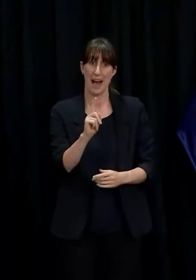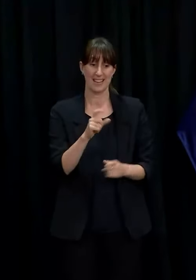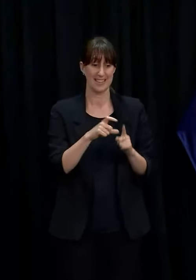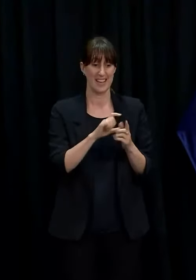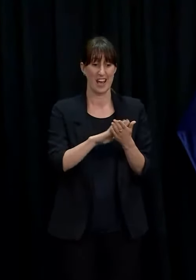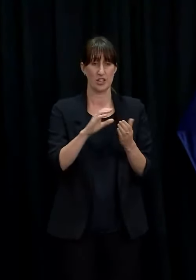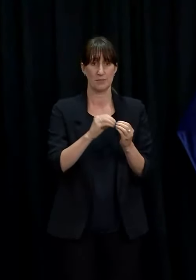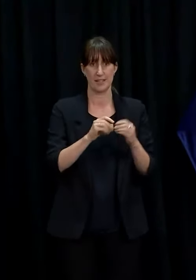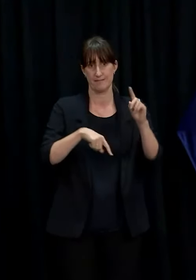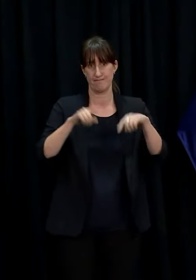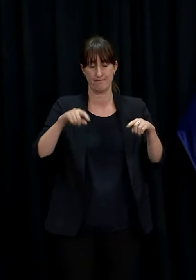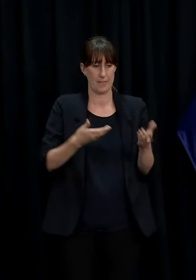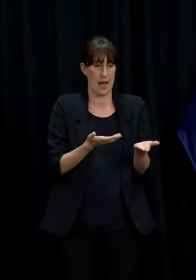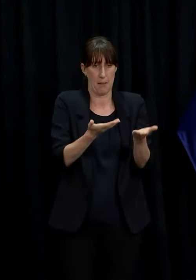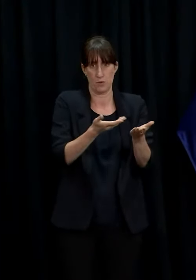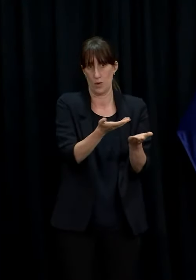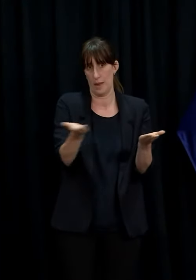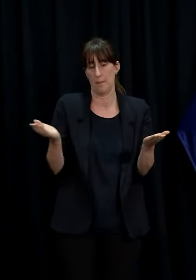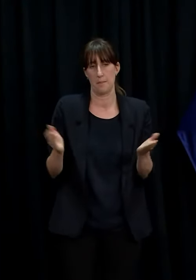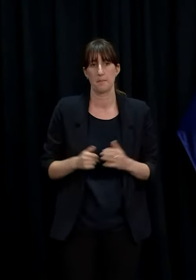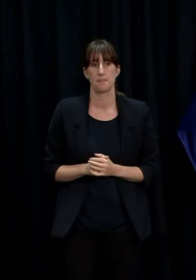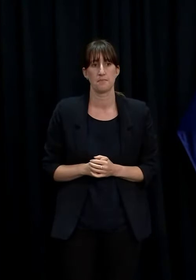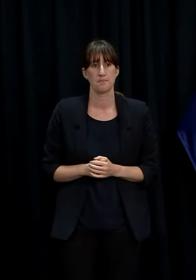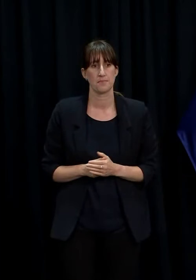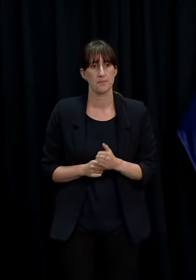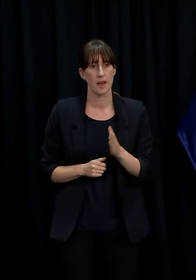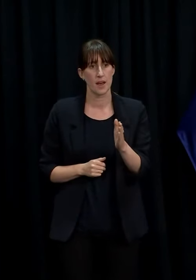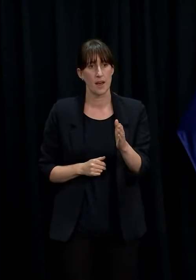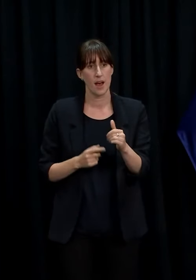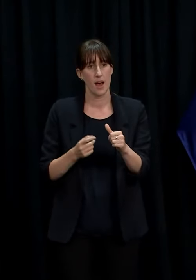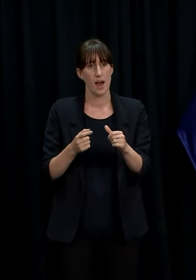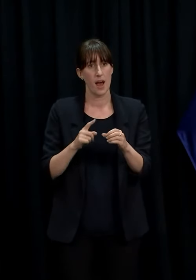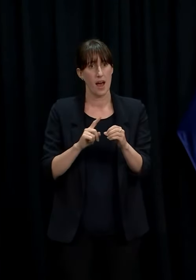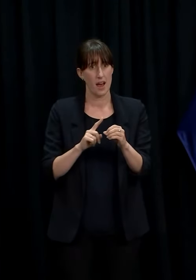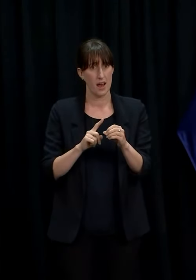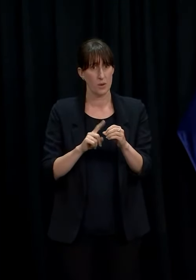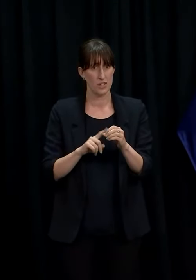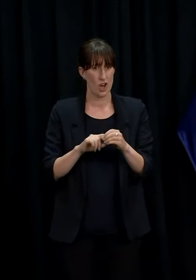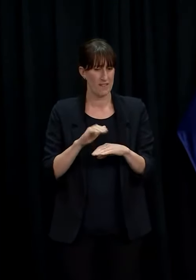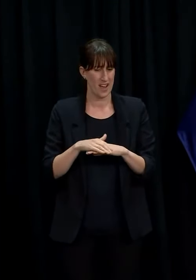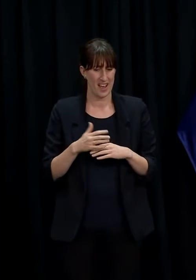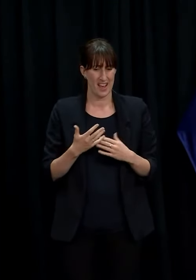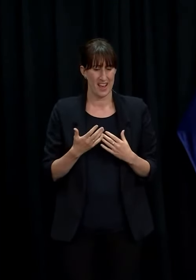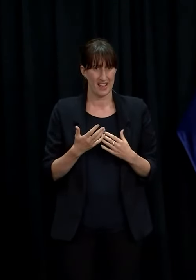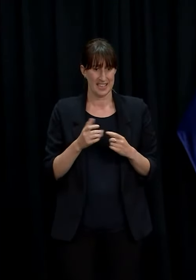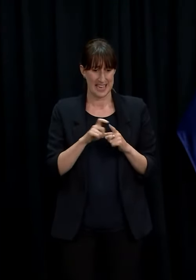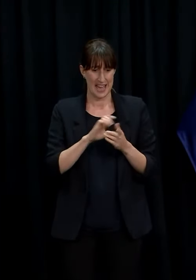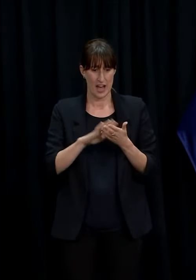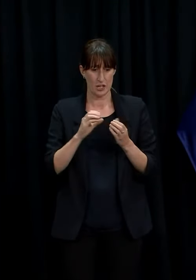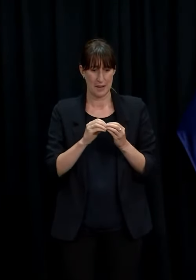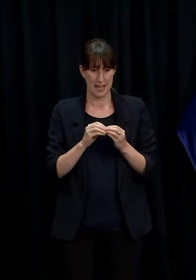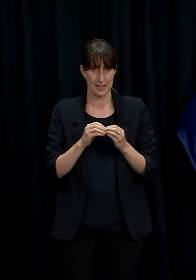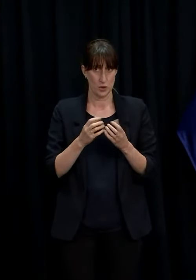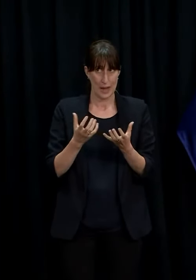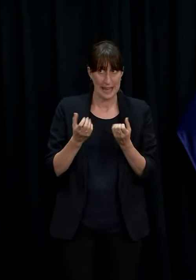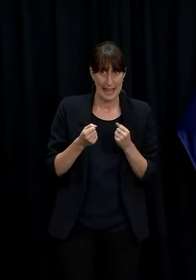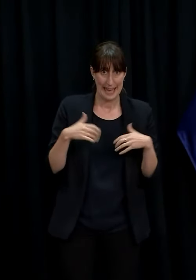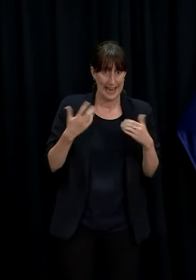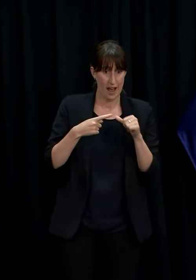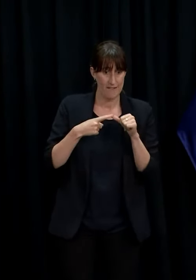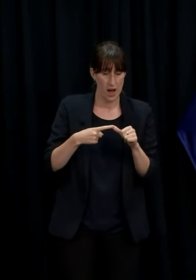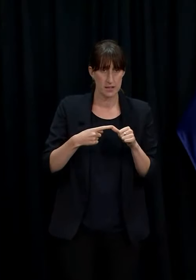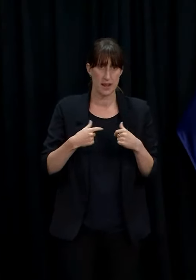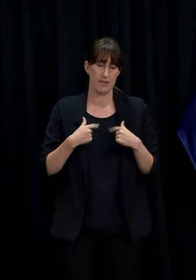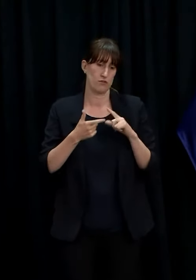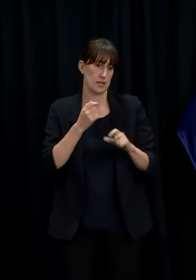Is there any sort of centralised advice going out to the DHBs on that though? Because I mean, if you look at it from like a mother's